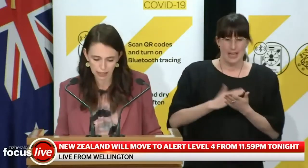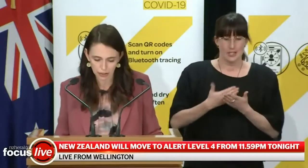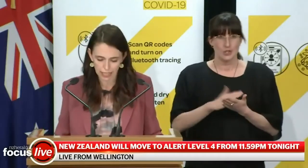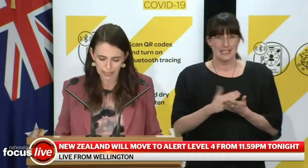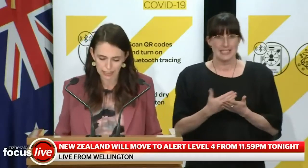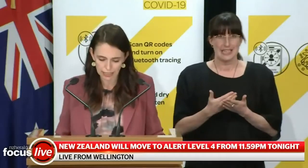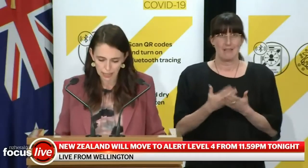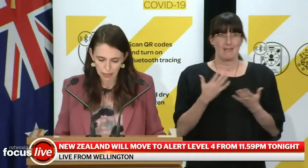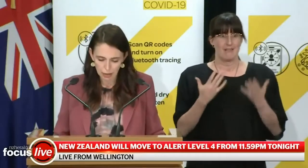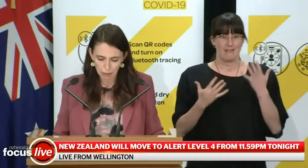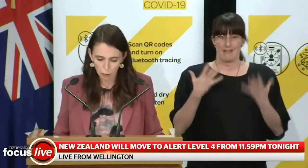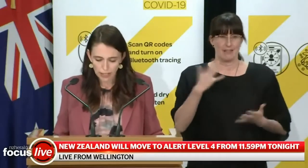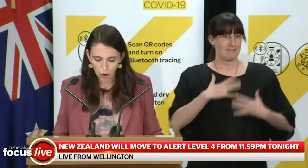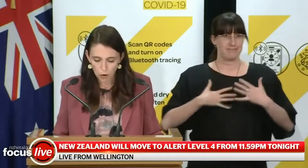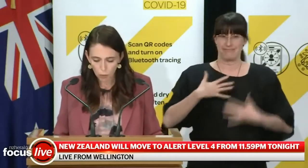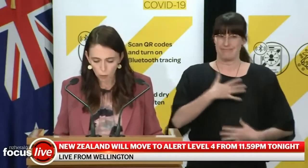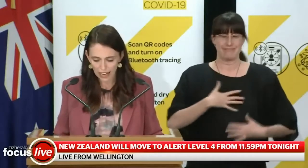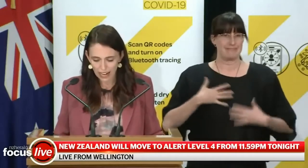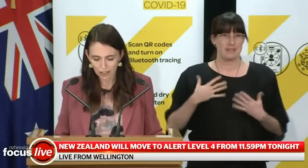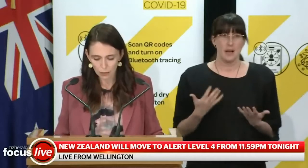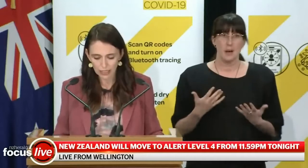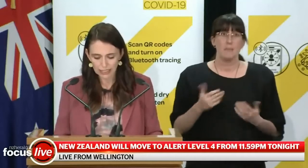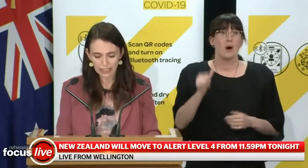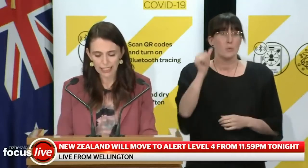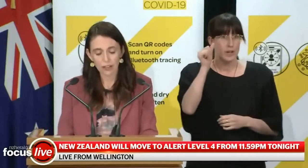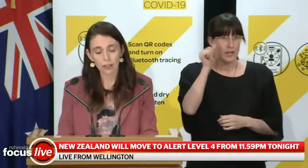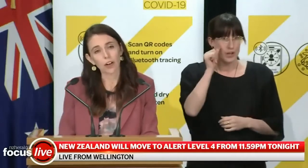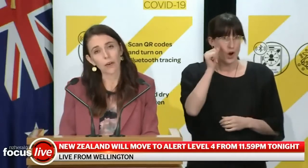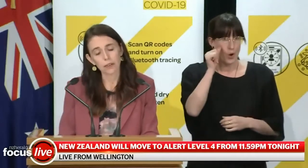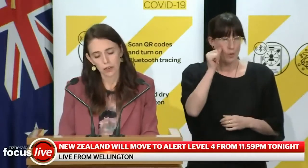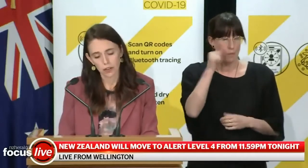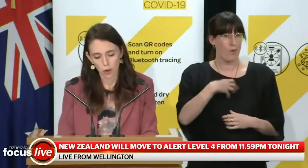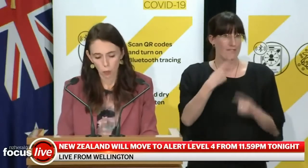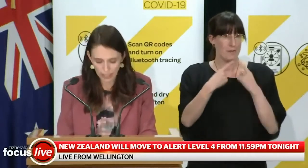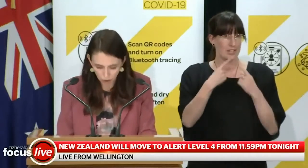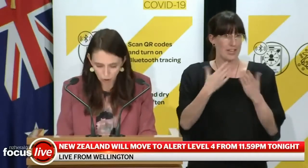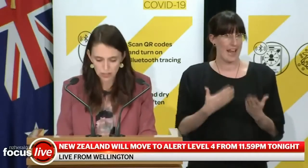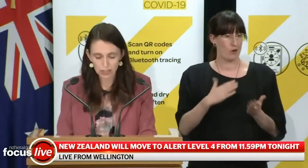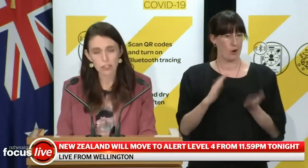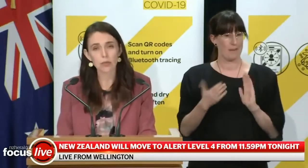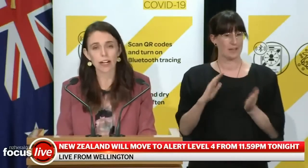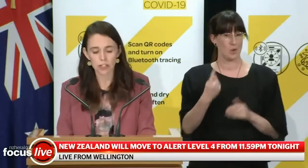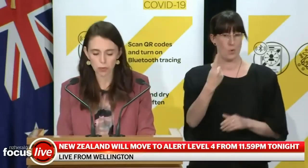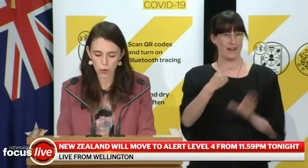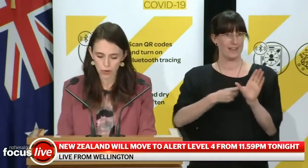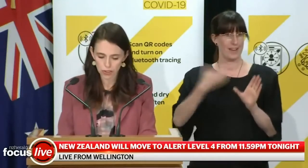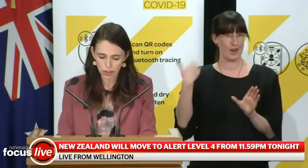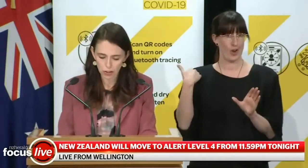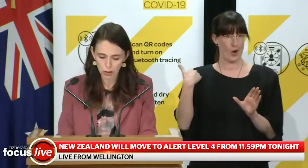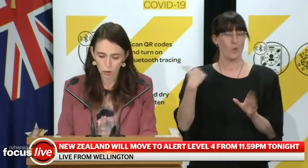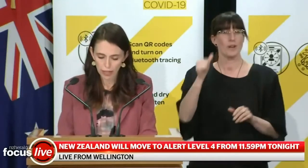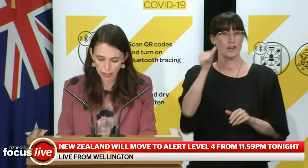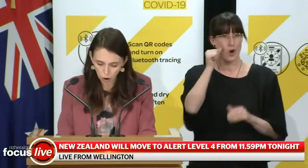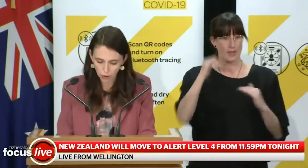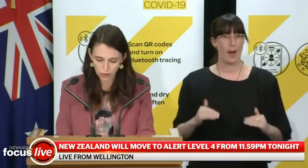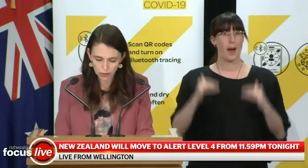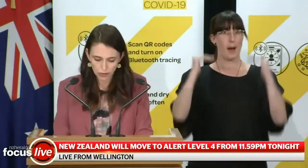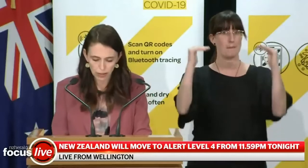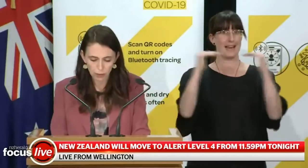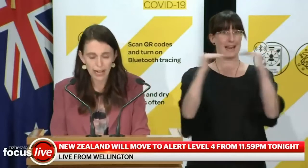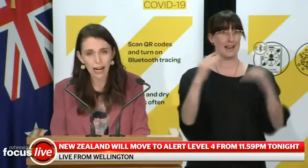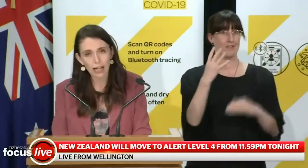uncertainty that it creates, but we know more now than we did a year ago. We know that this strategy works. We